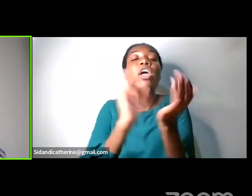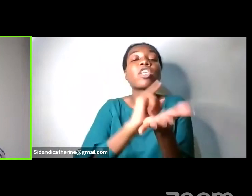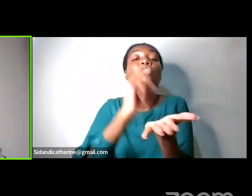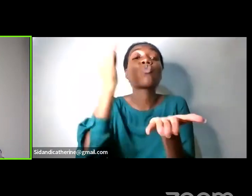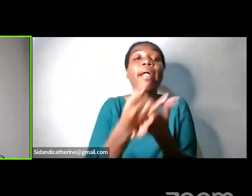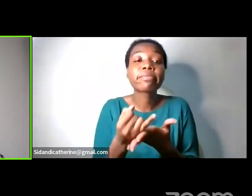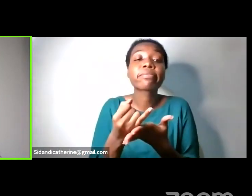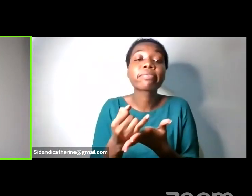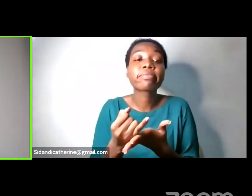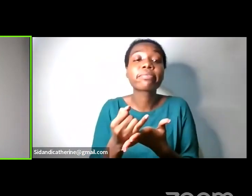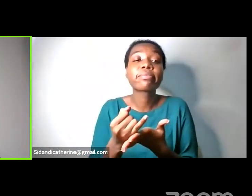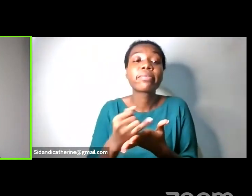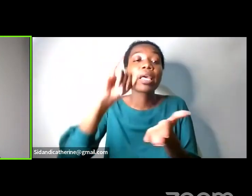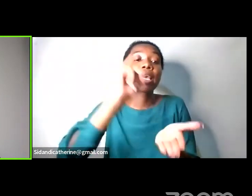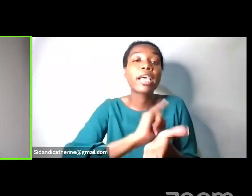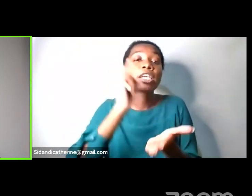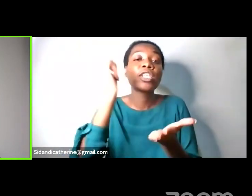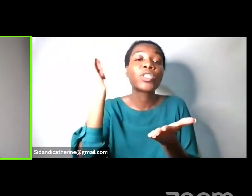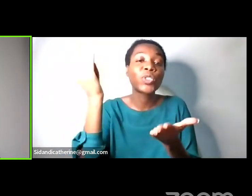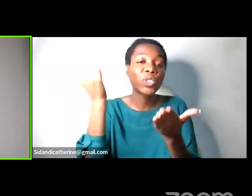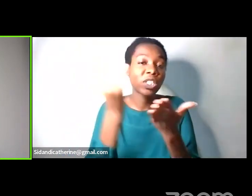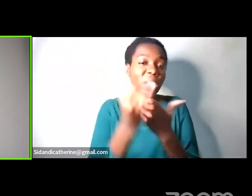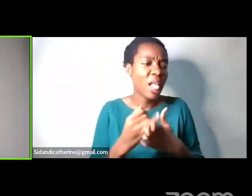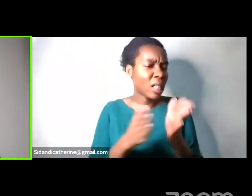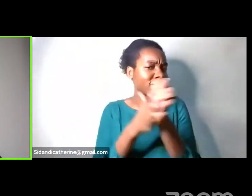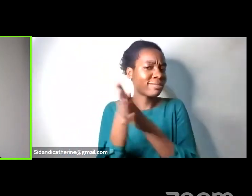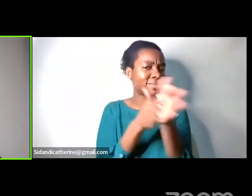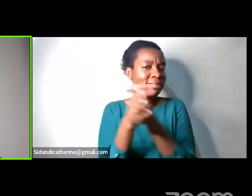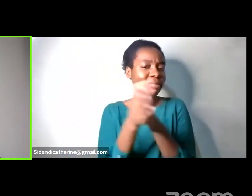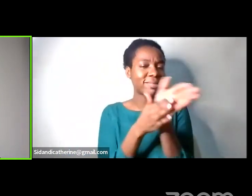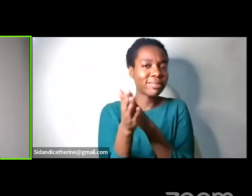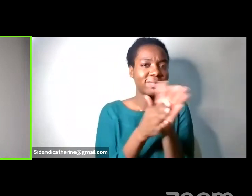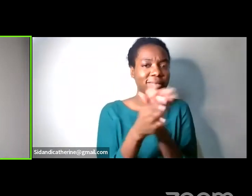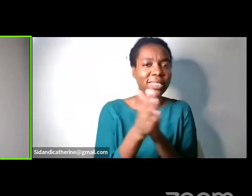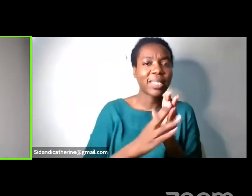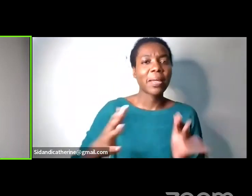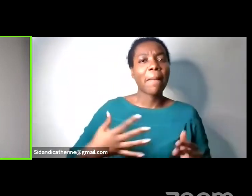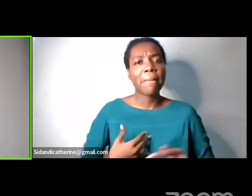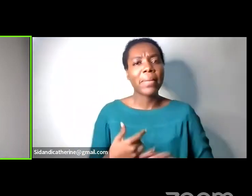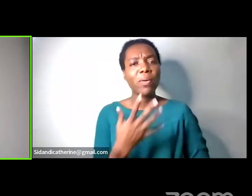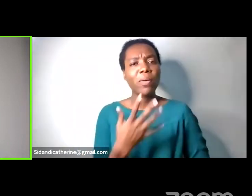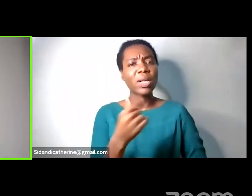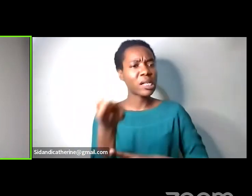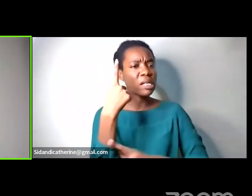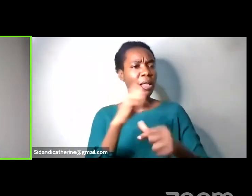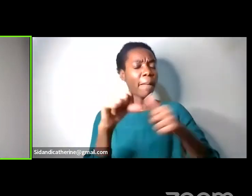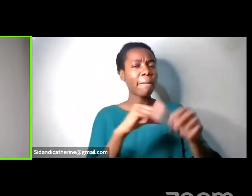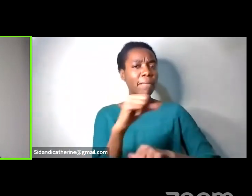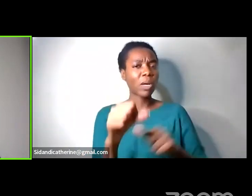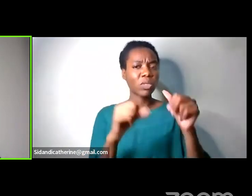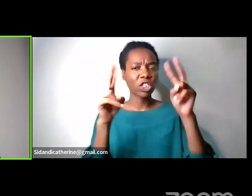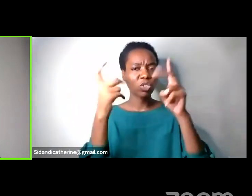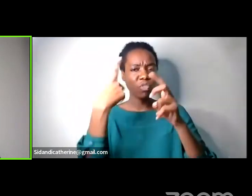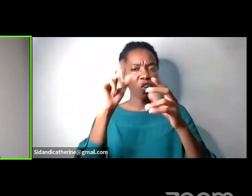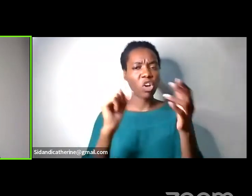mean, it was interesting to just get to understand the aspects of insurance and as